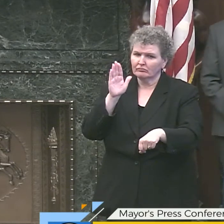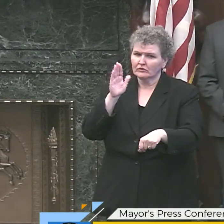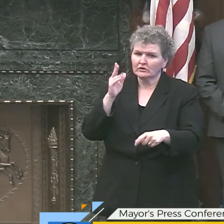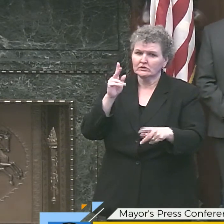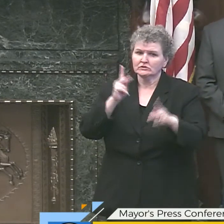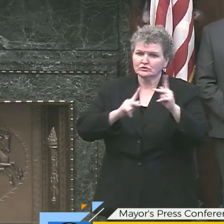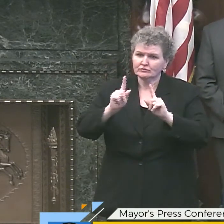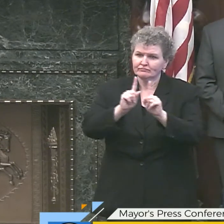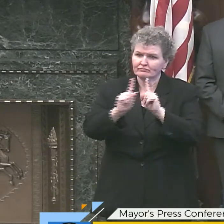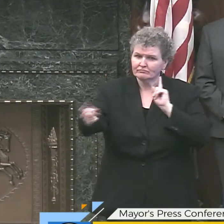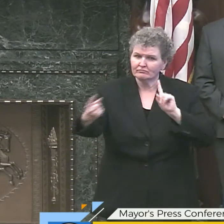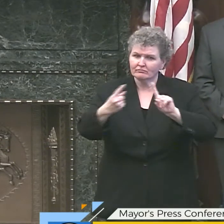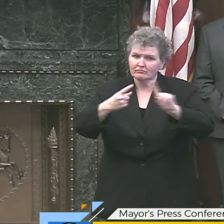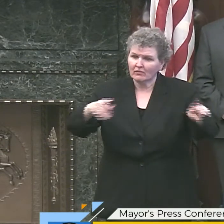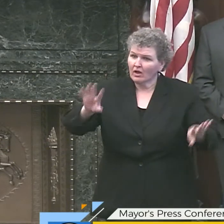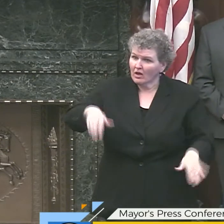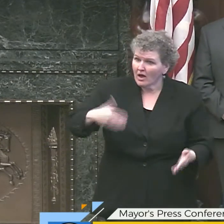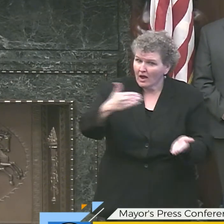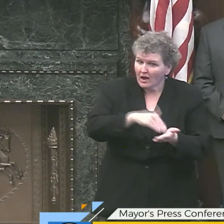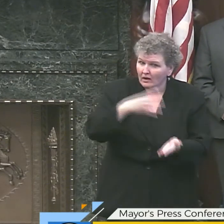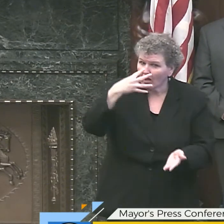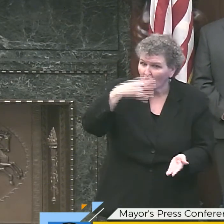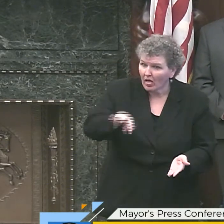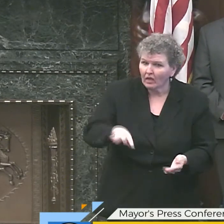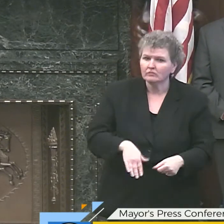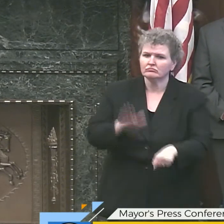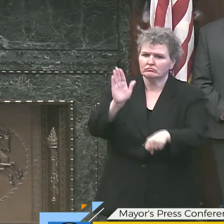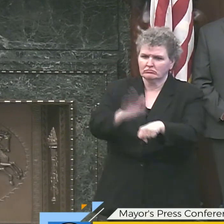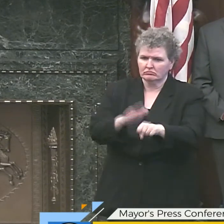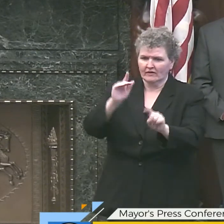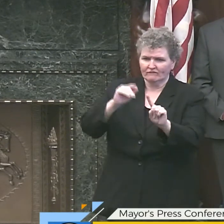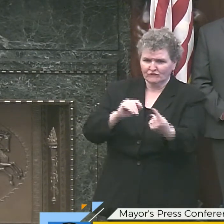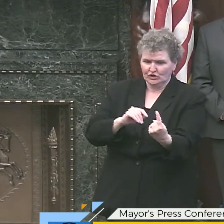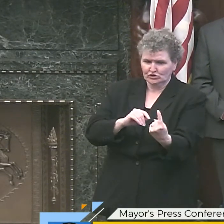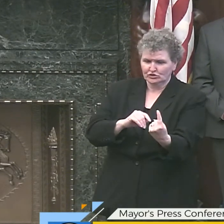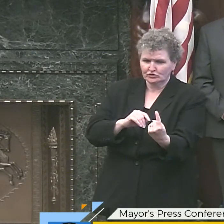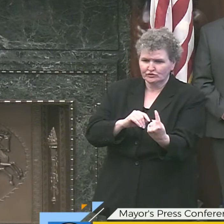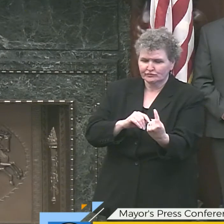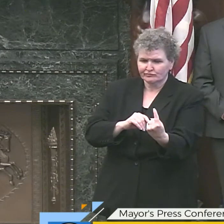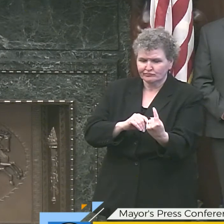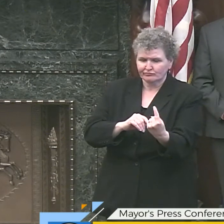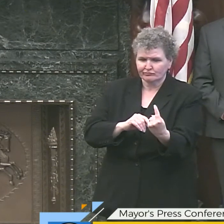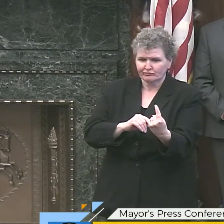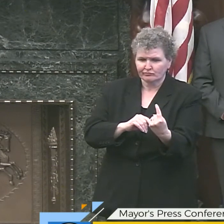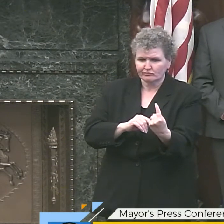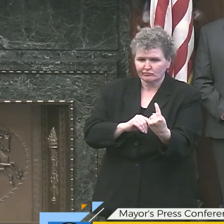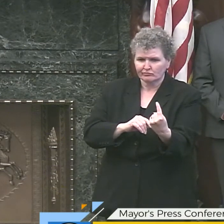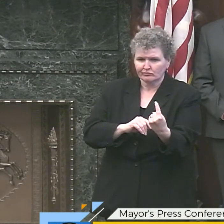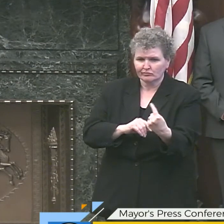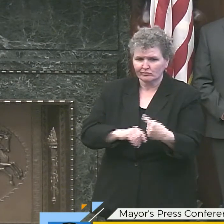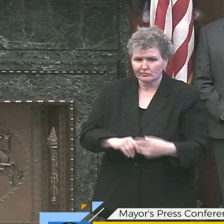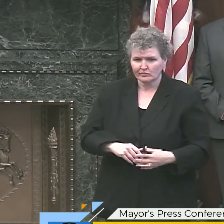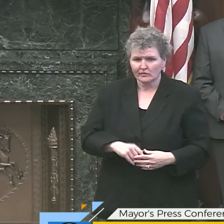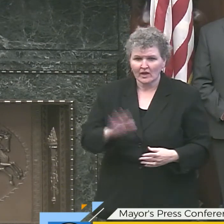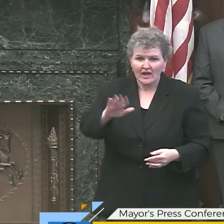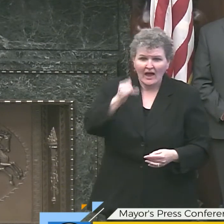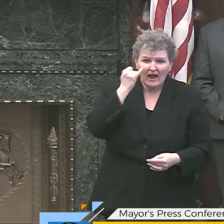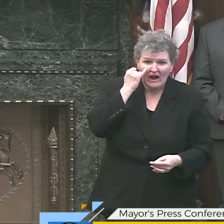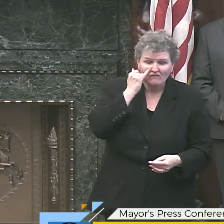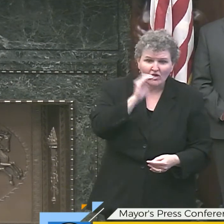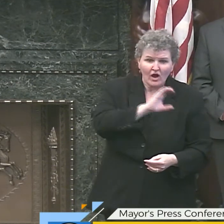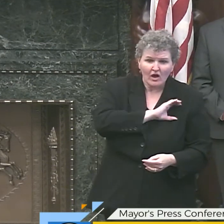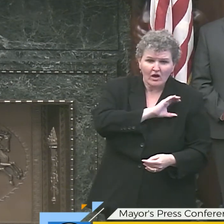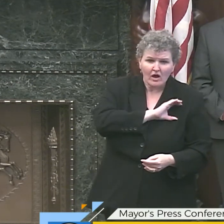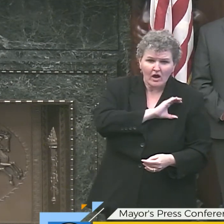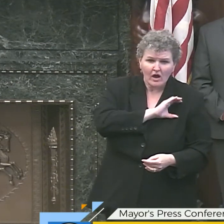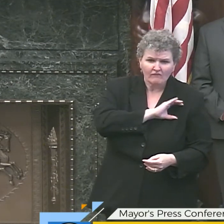distancing rules that we've put forward, and should the officer feel it necessary, they